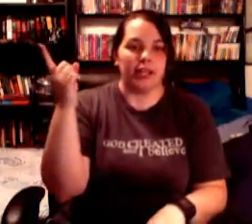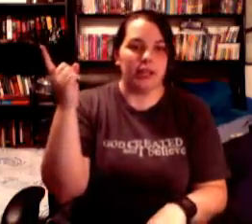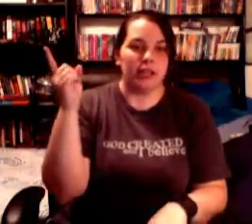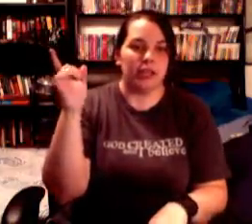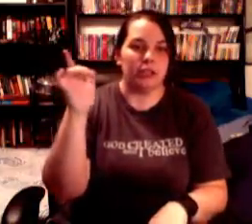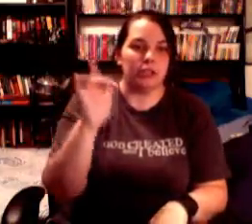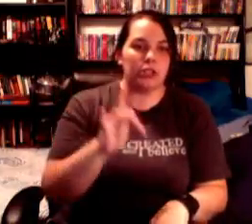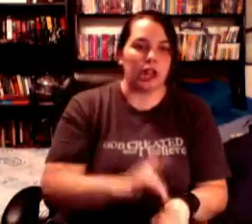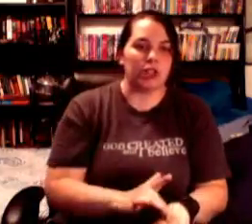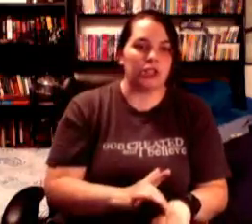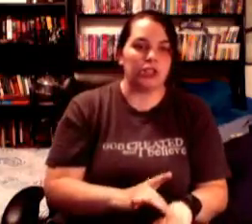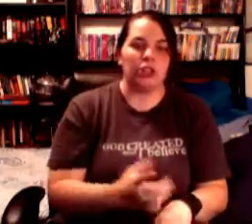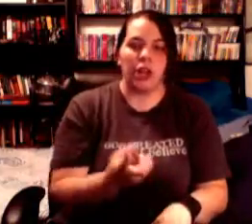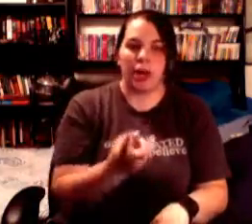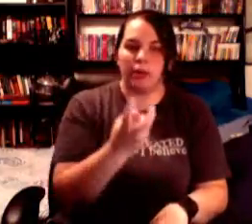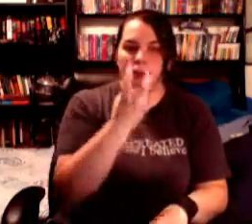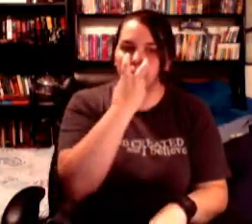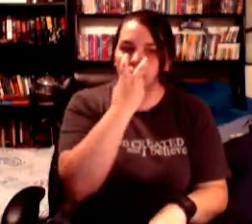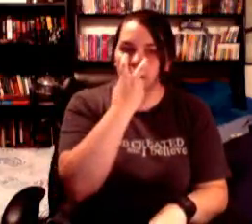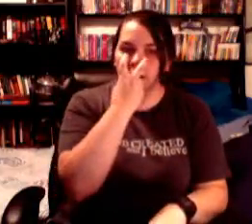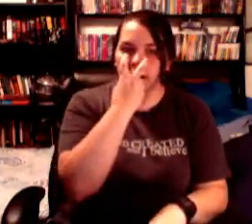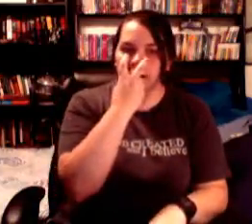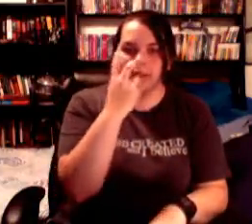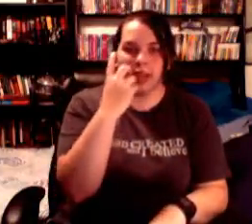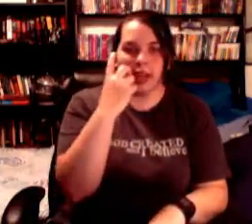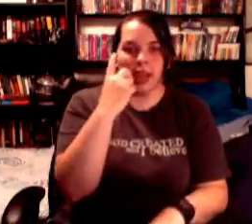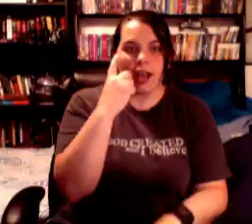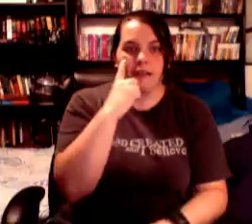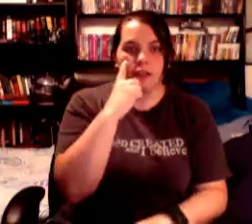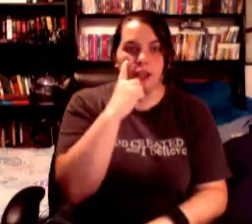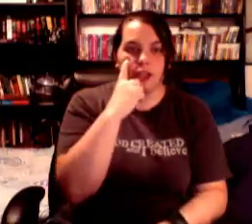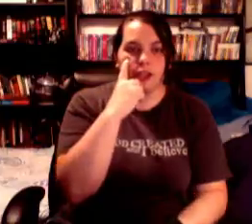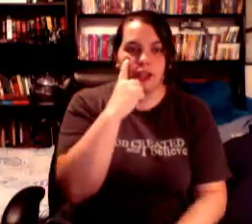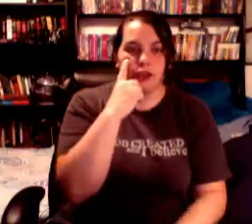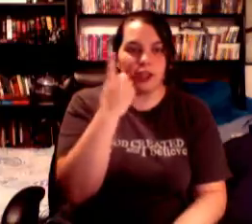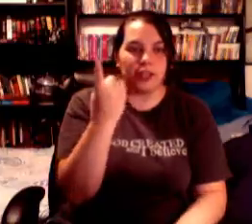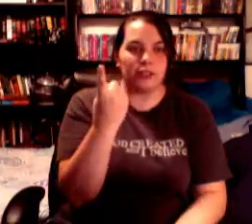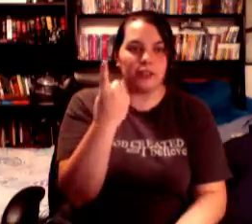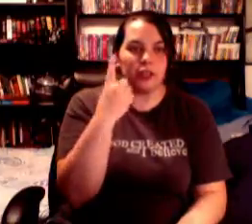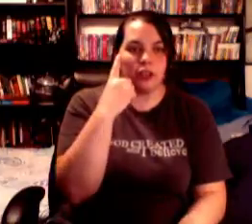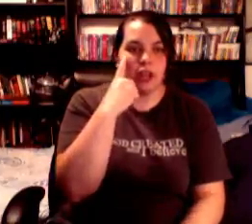he touched blind. And then you're going to take your index finger